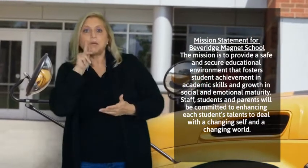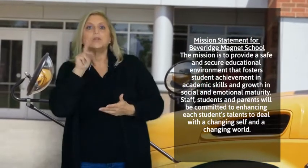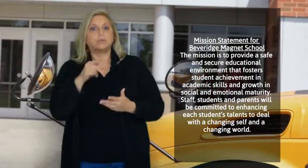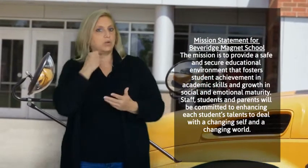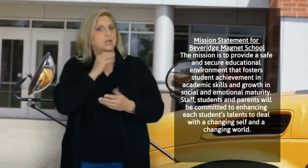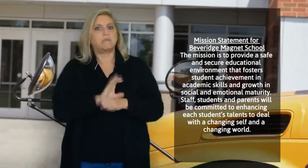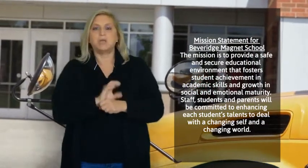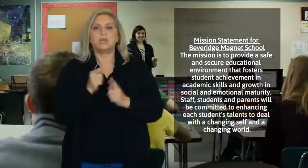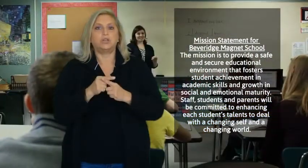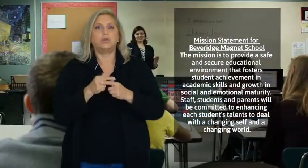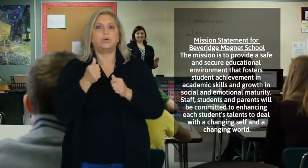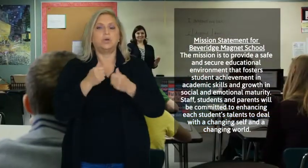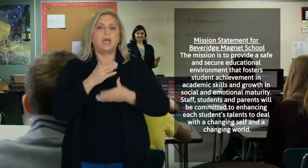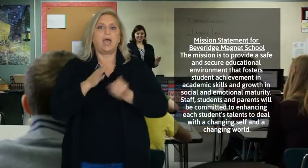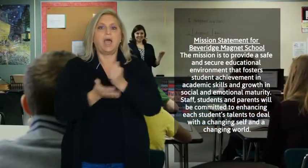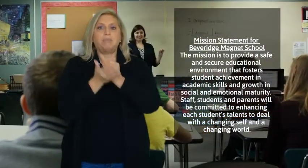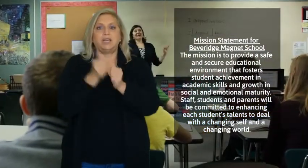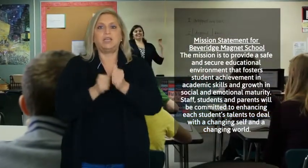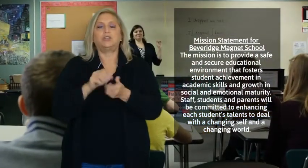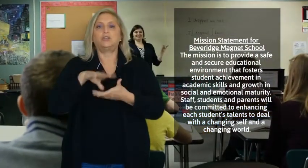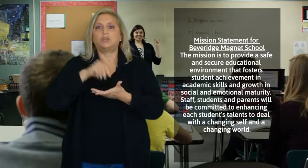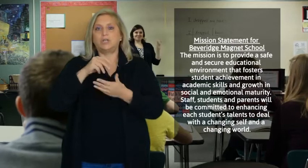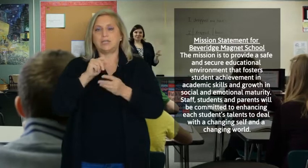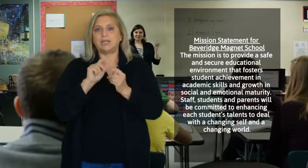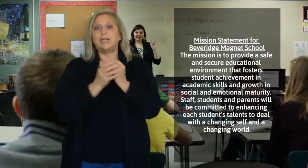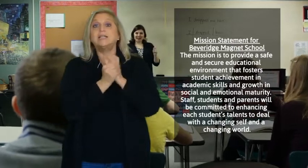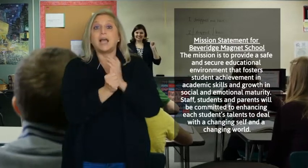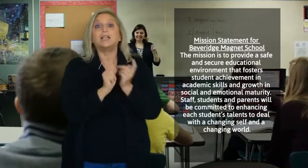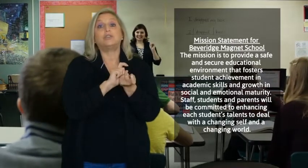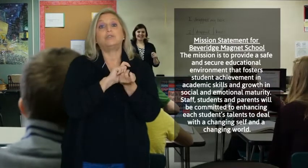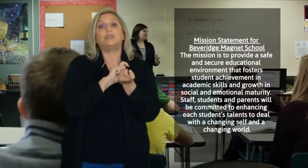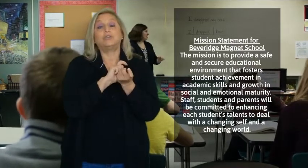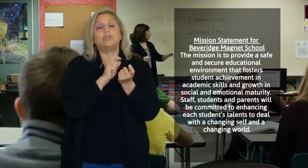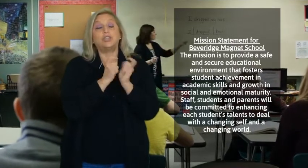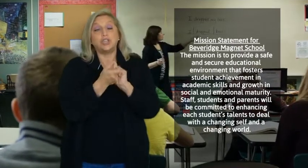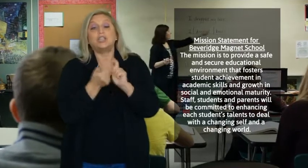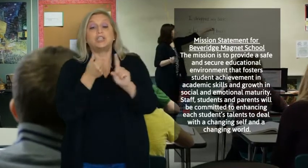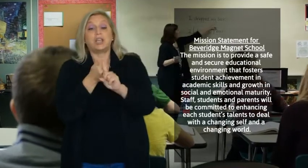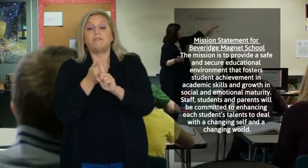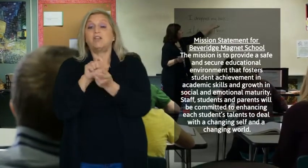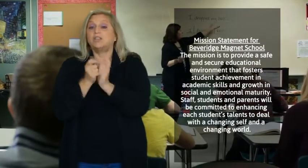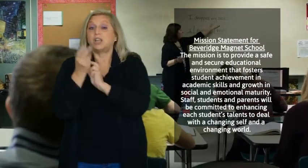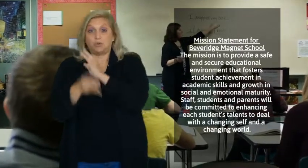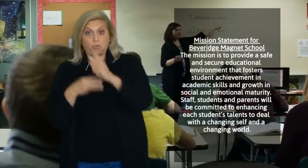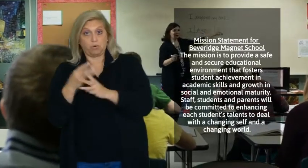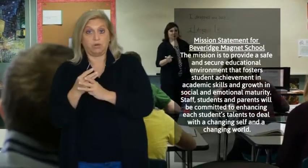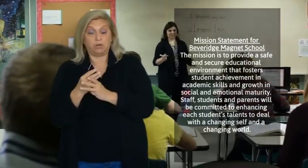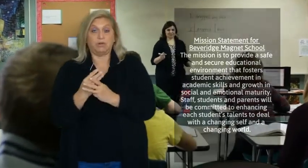and parents will be committed to enhancing each student's talents to deal with the changing self and a changing